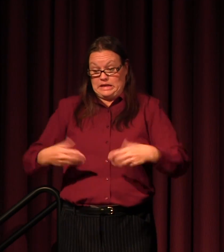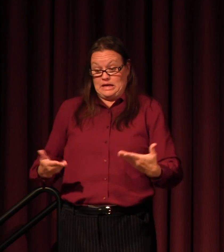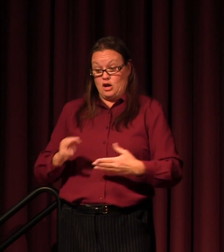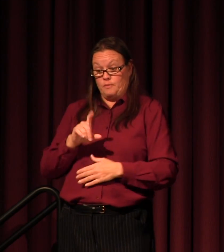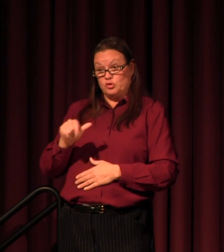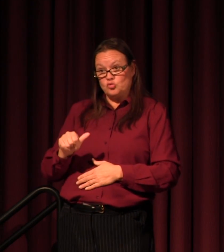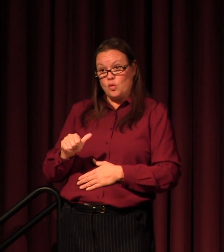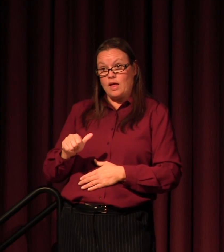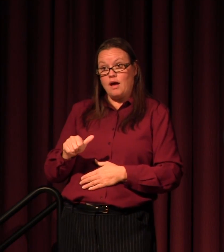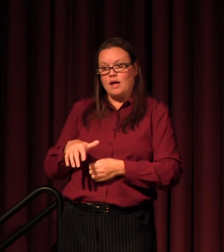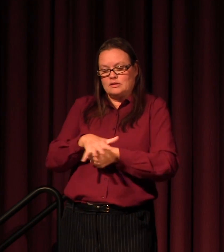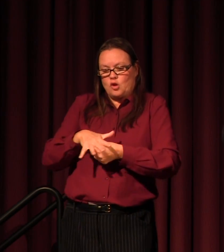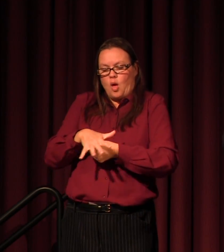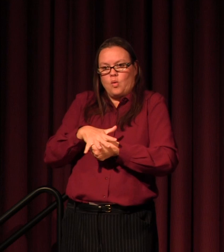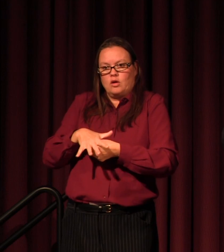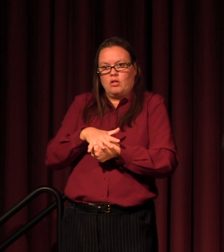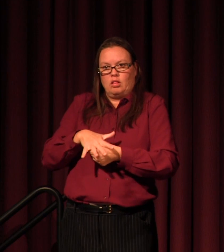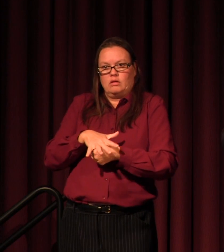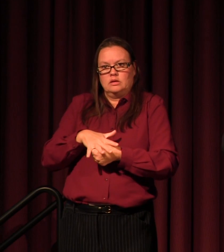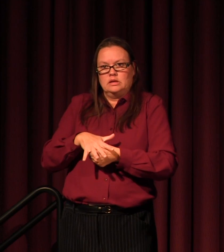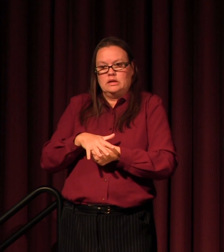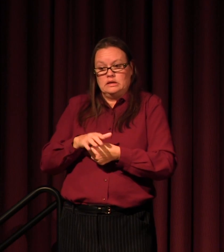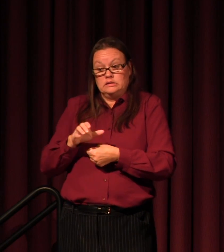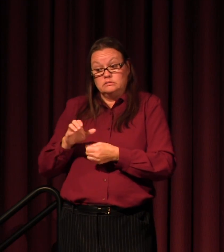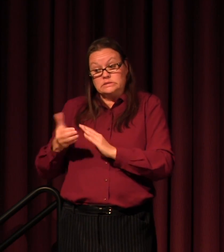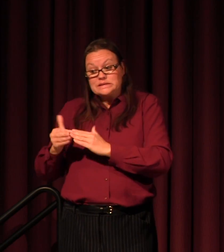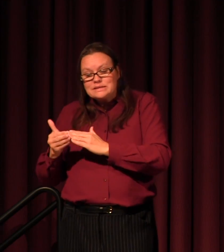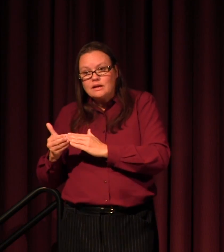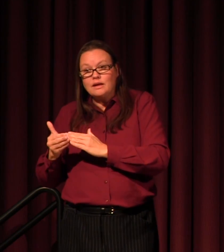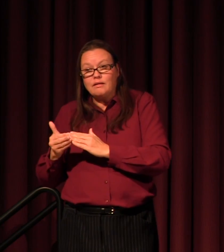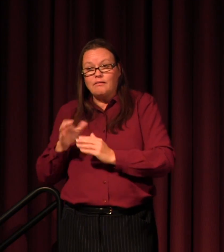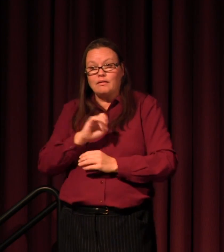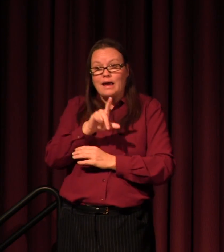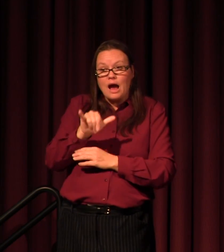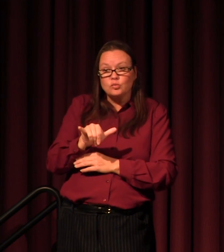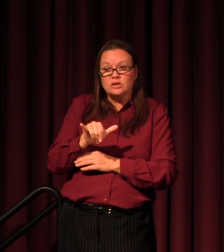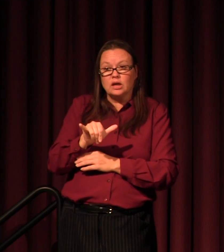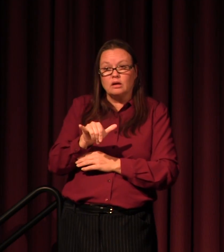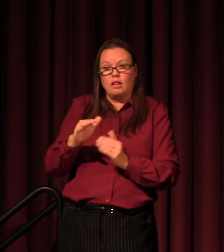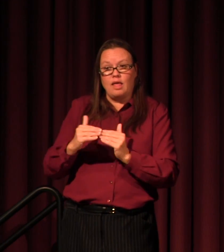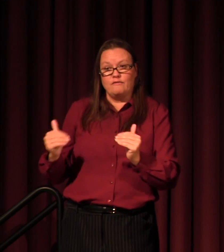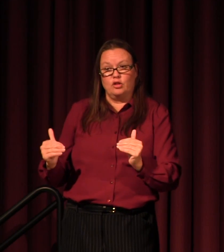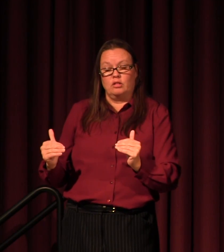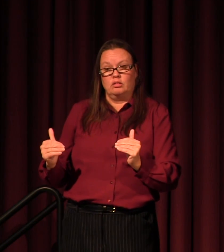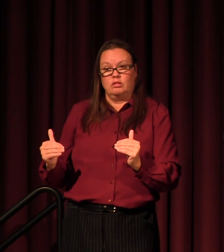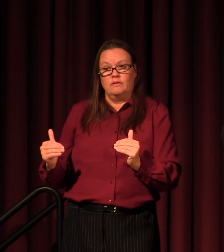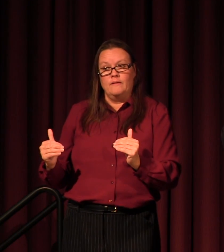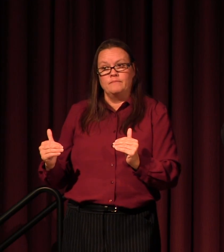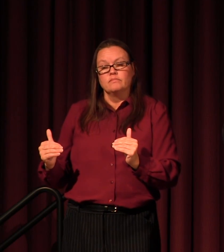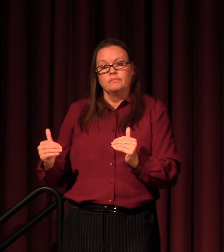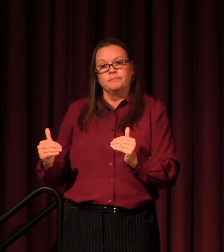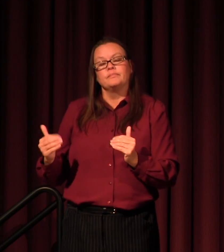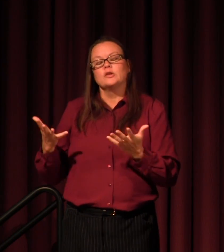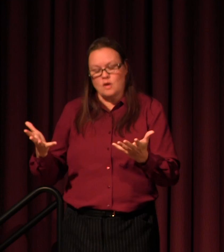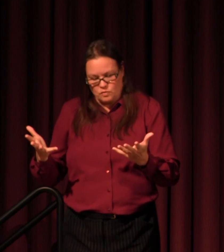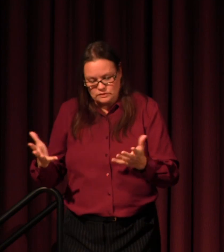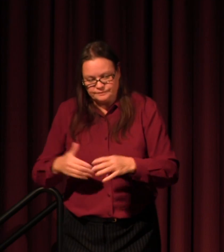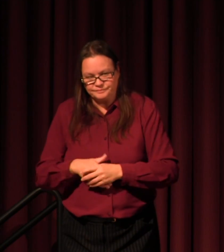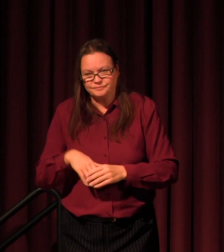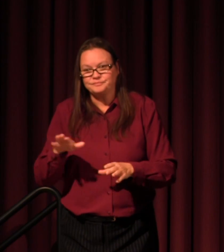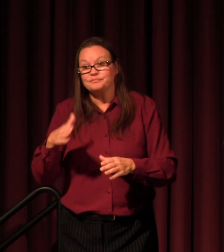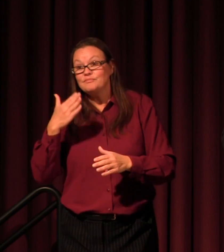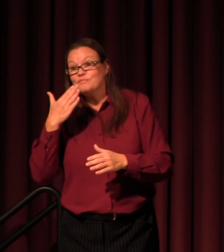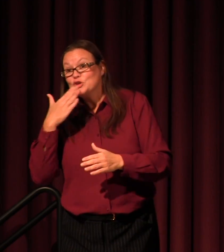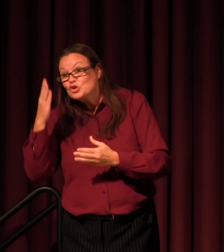level, which is a pretty significant scale relative to other things that are happening around the country. So here's the good news and the bad